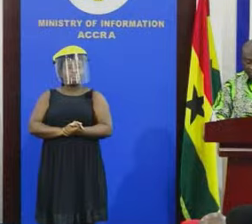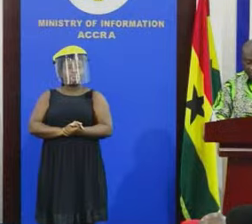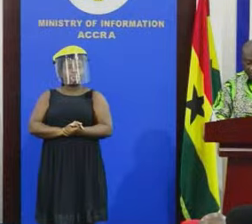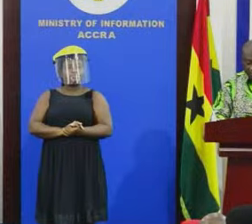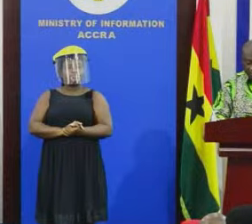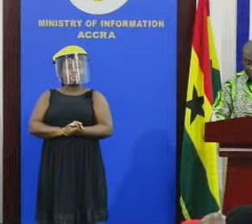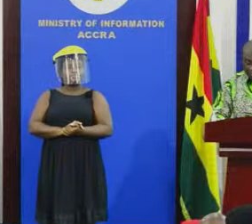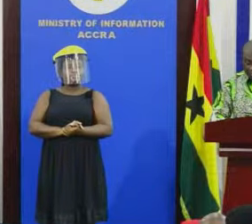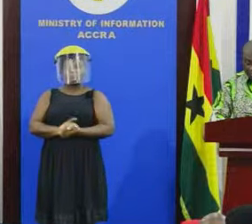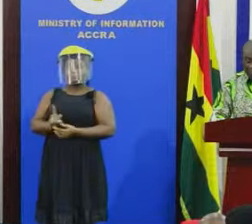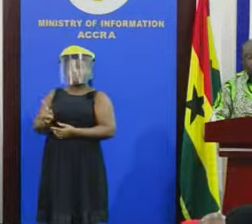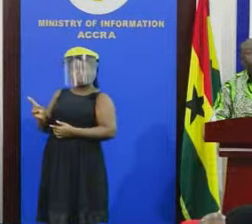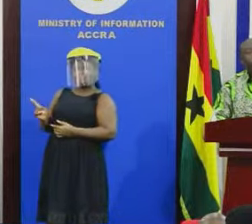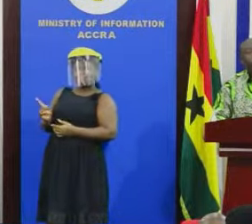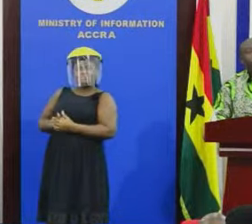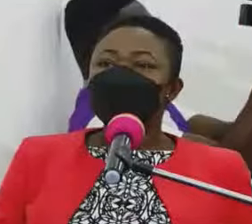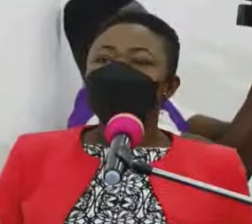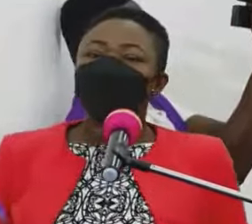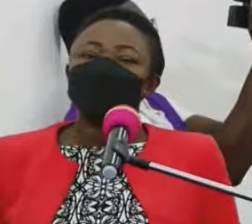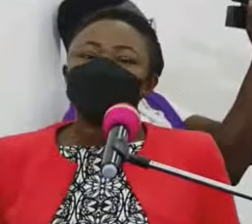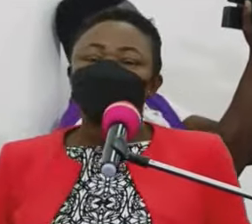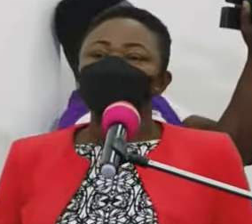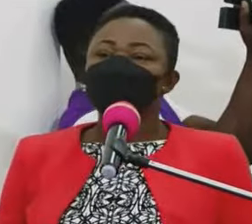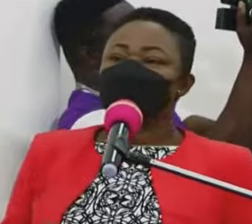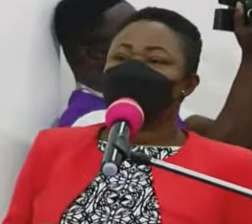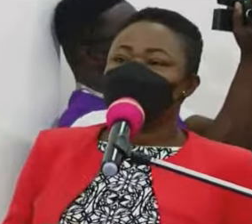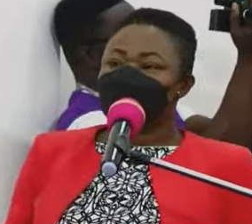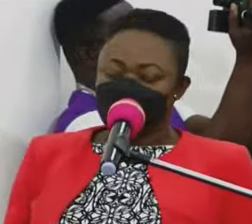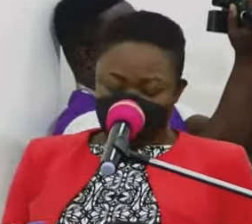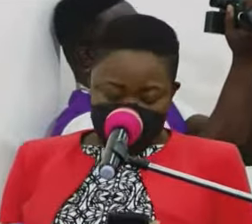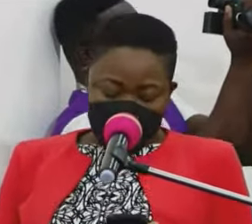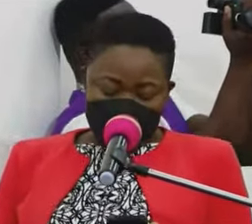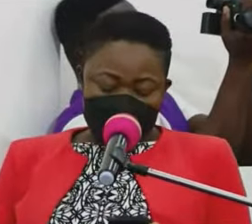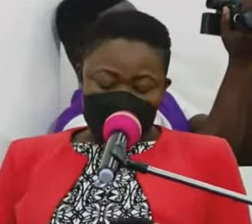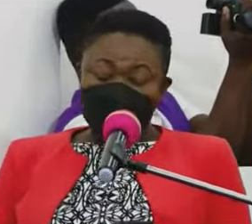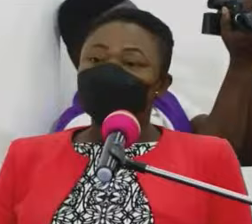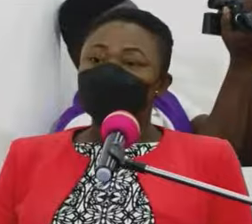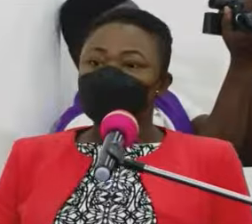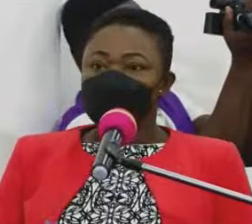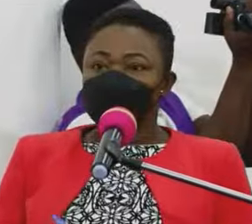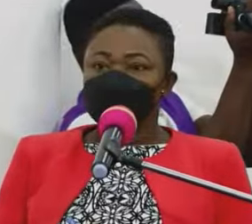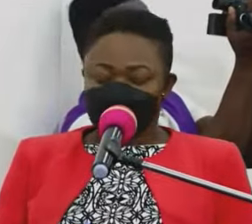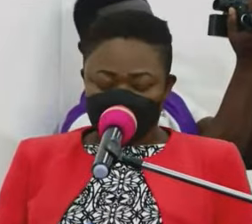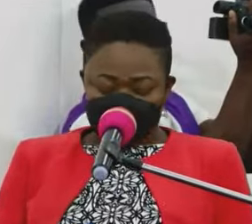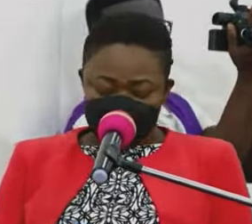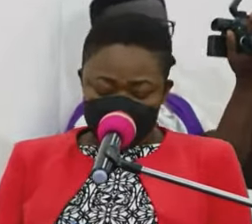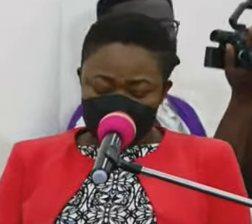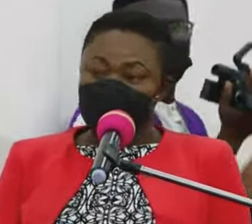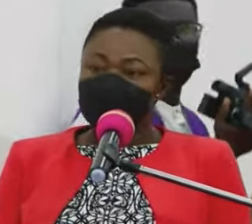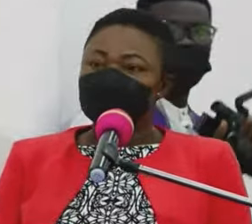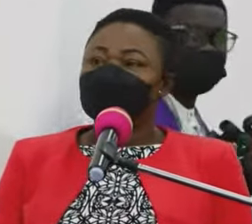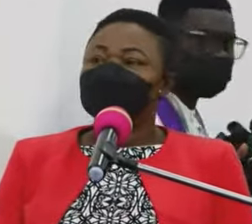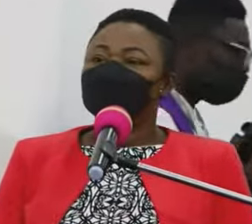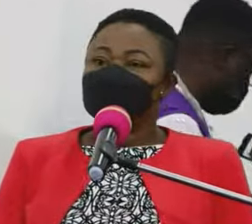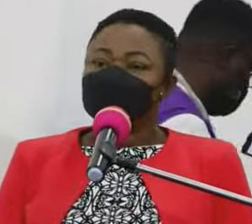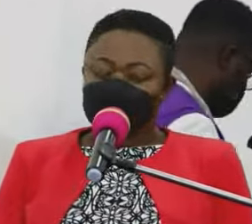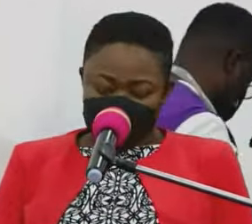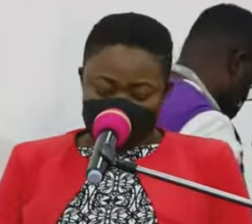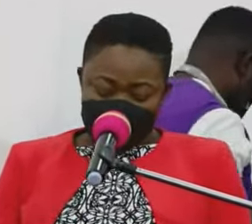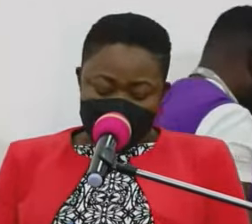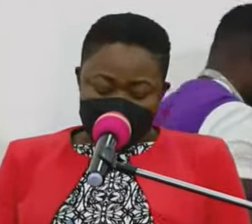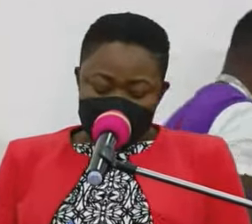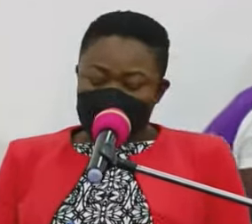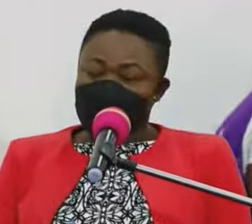Yeah, Mr. Alonsi, my issue has to do with the law that you are trying to